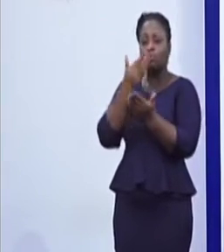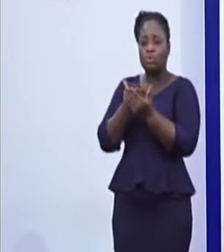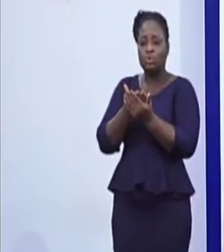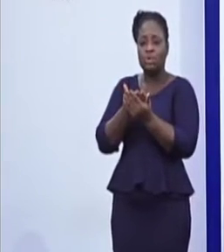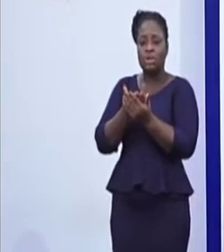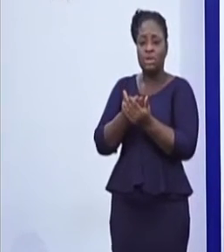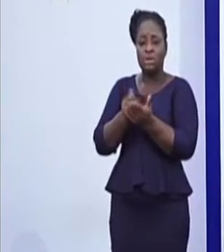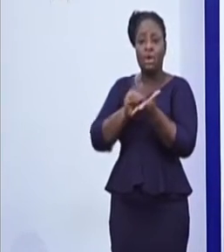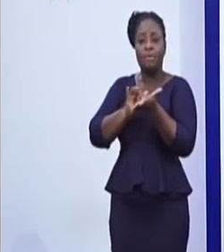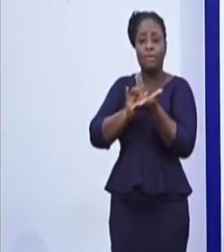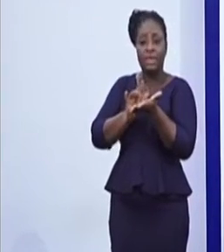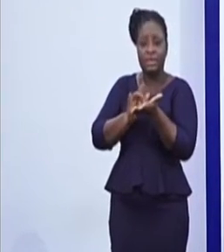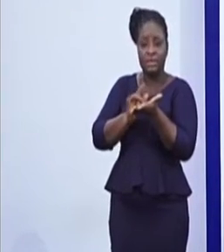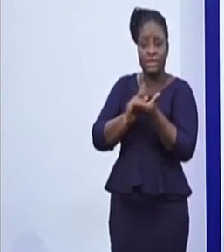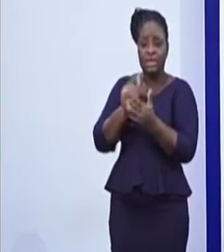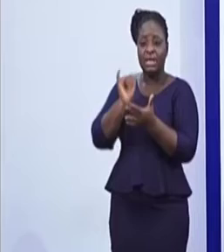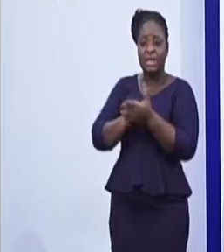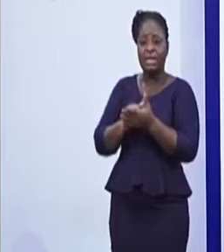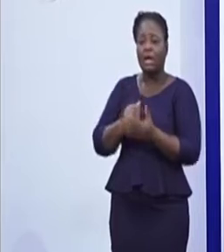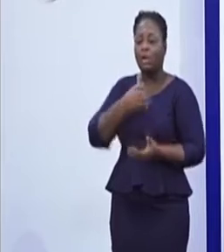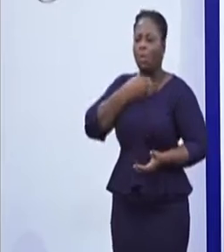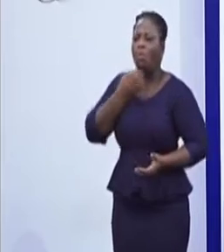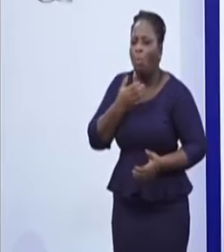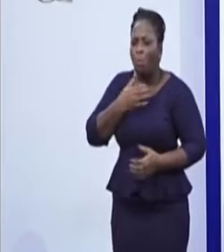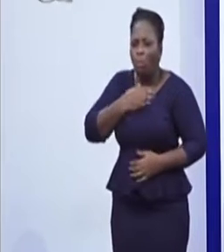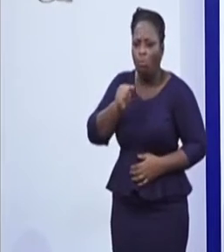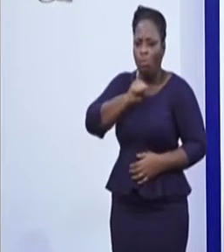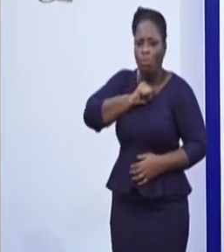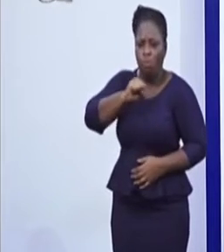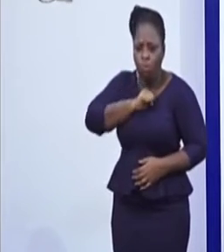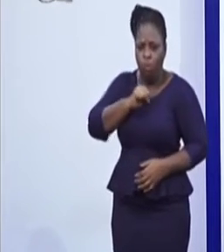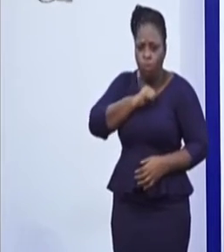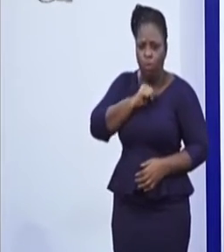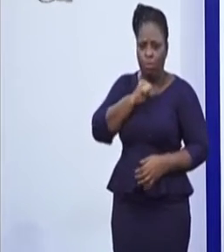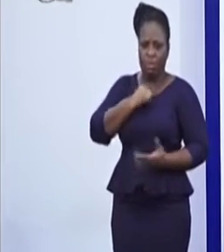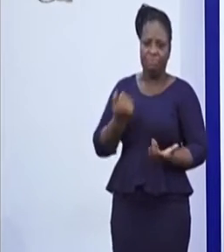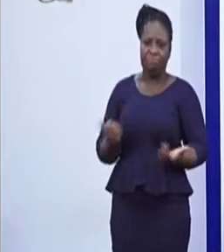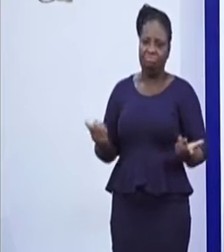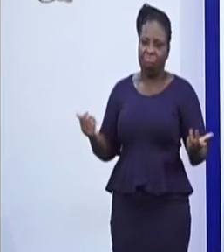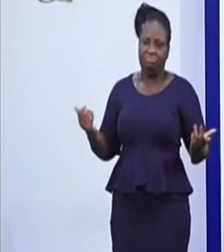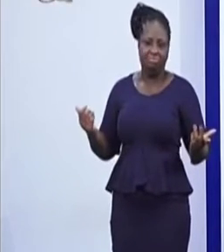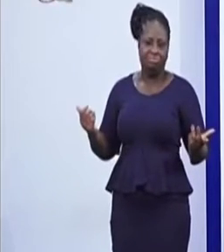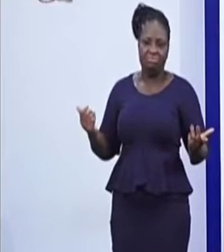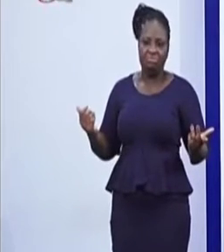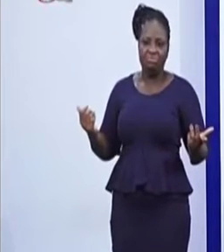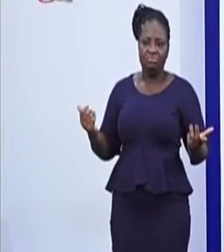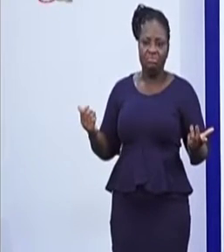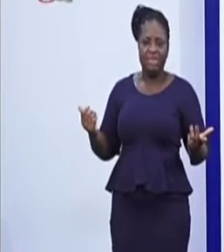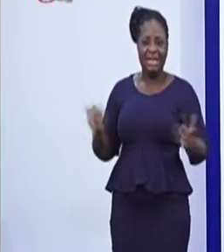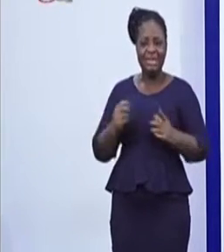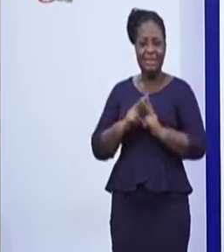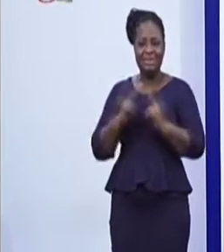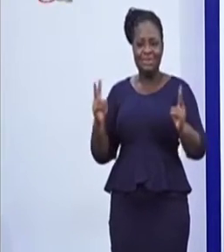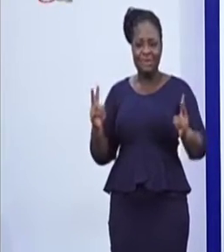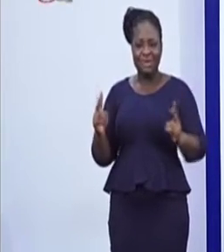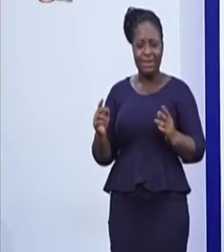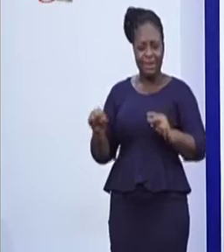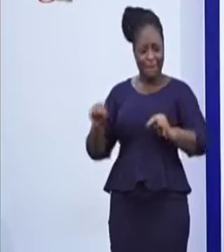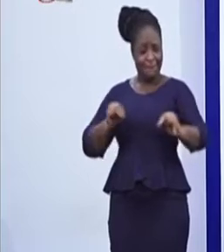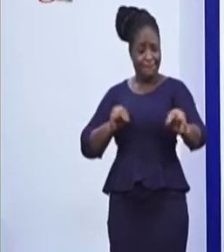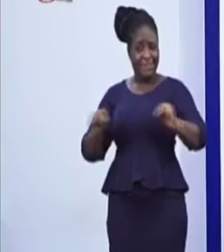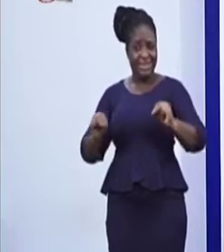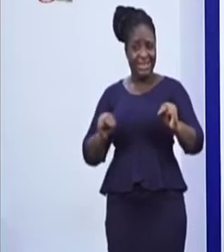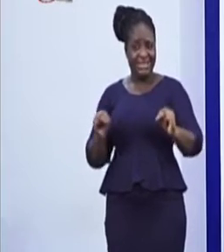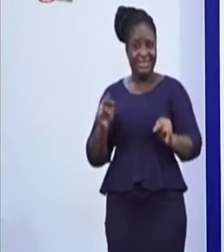cause cough. Cough is a side effect of what we call the ACE inhibitors or ARBs. So in